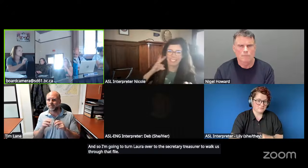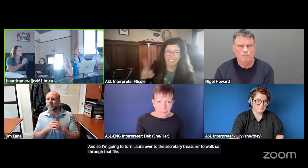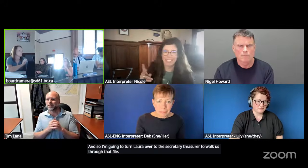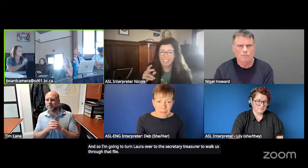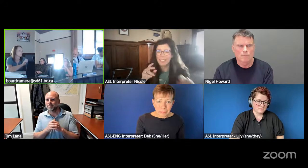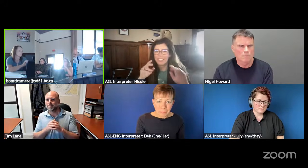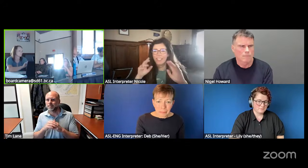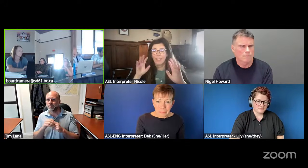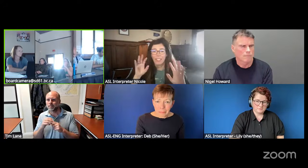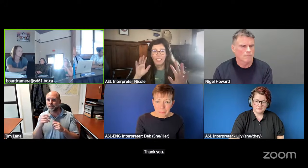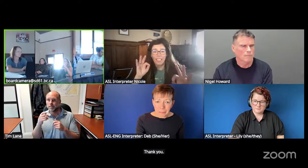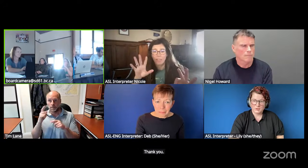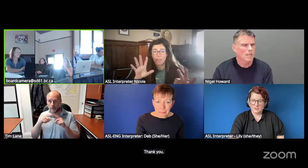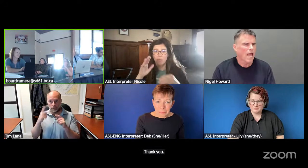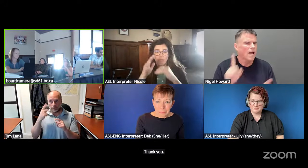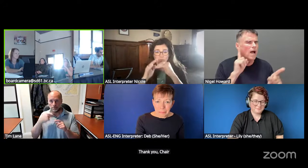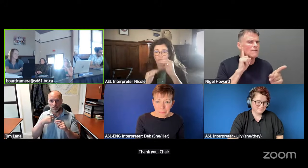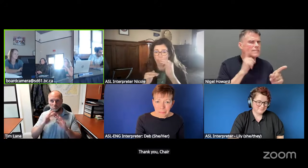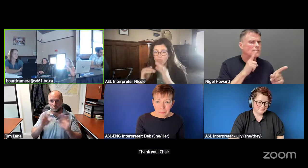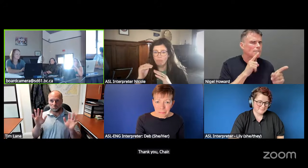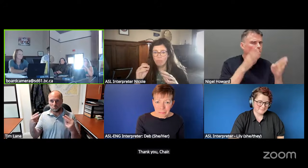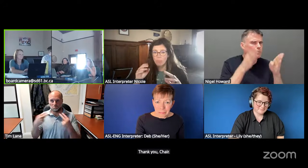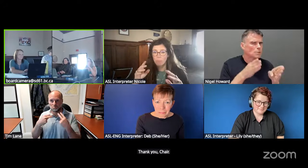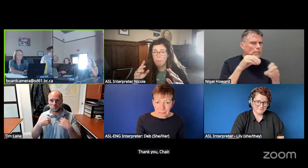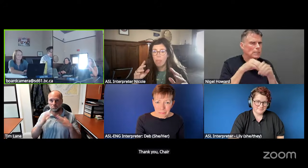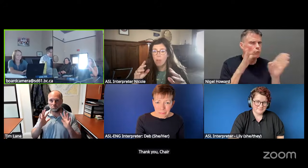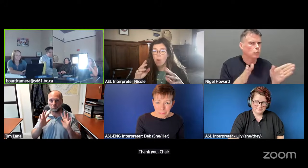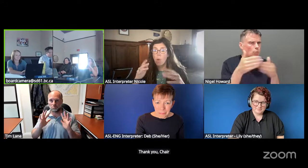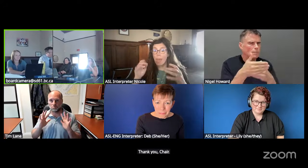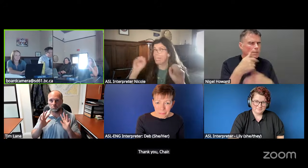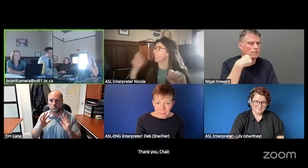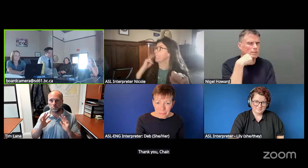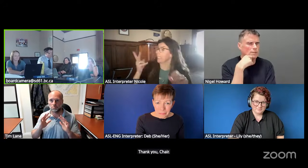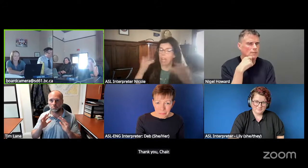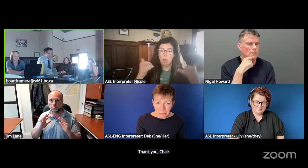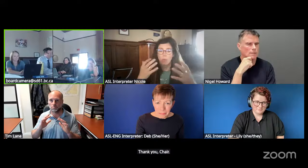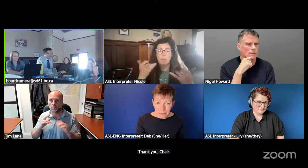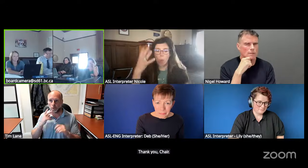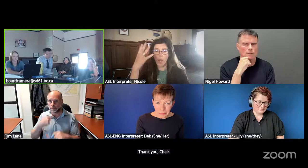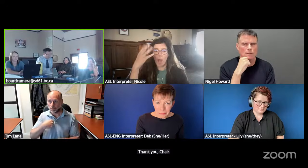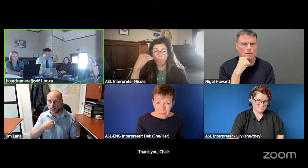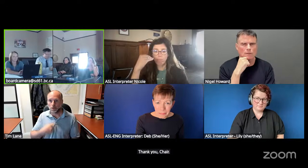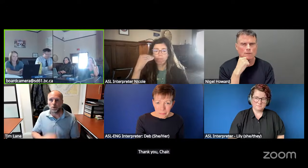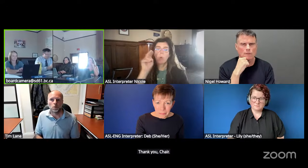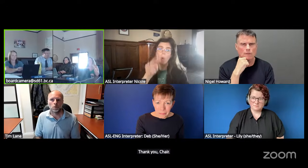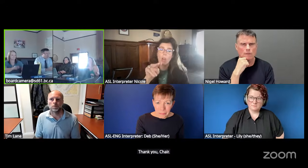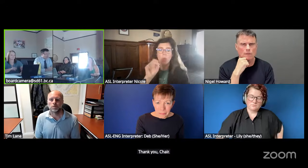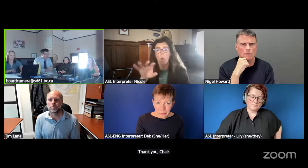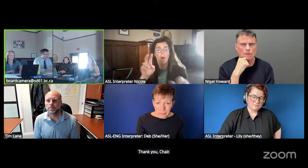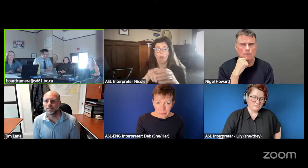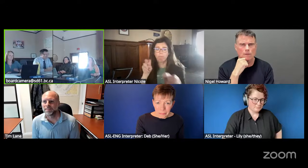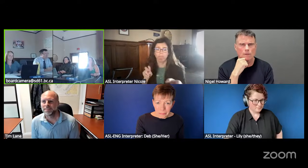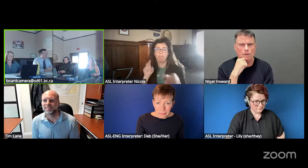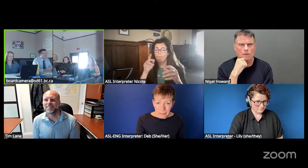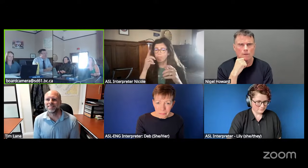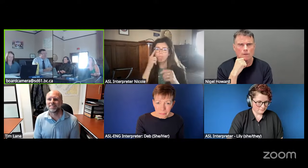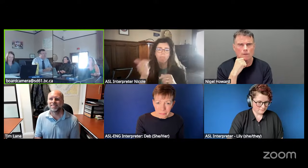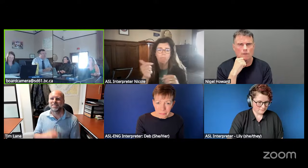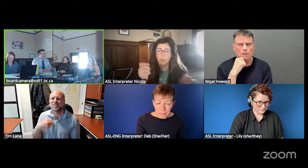Thank you, Chair. You will find Superintendent Whitney's role in the packet on page 89 to point